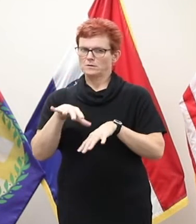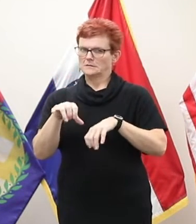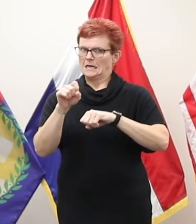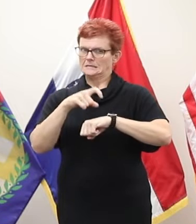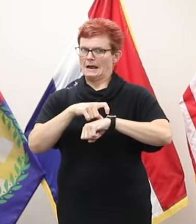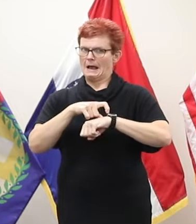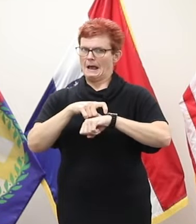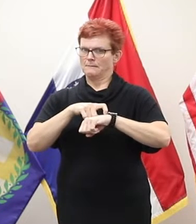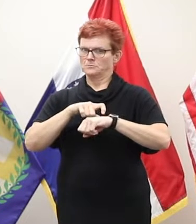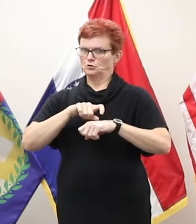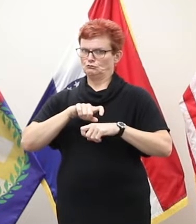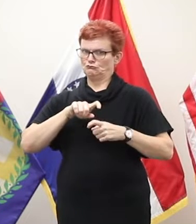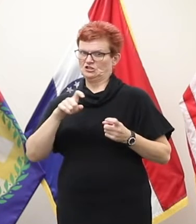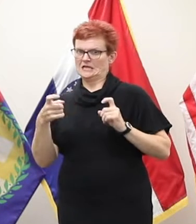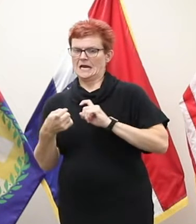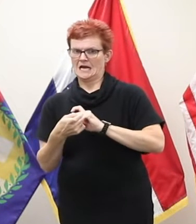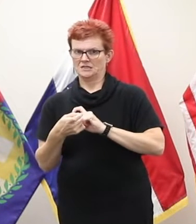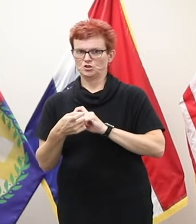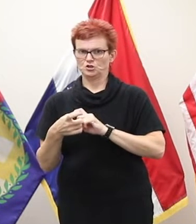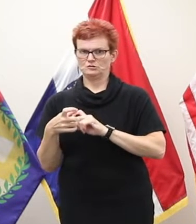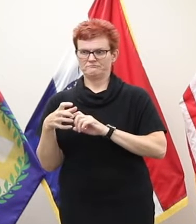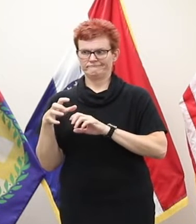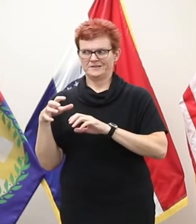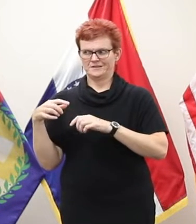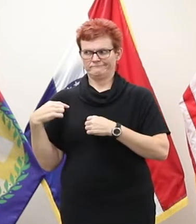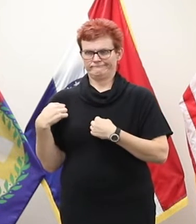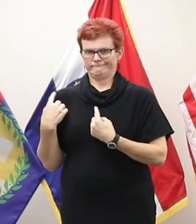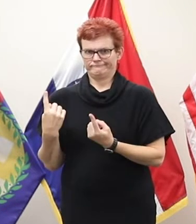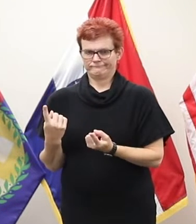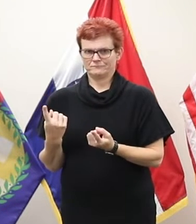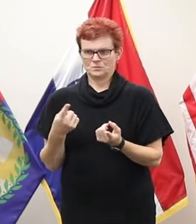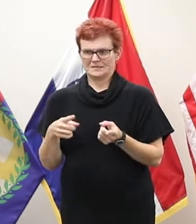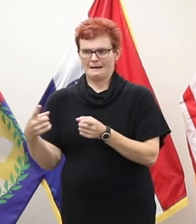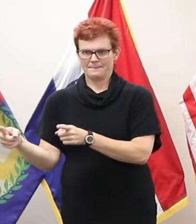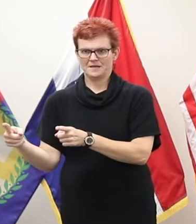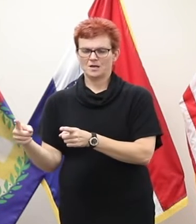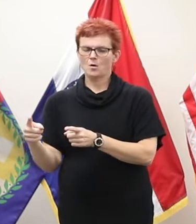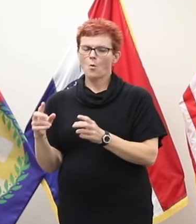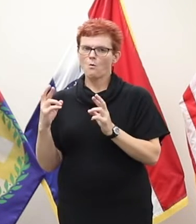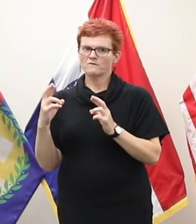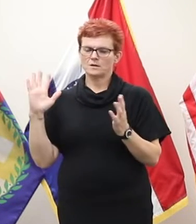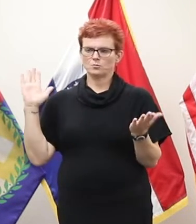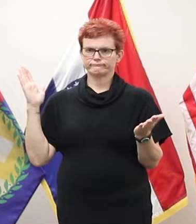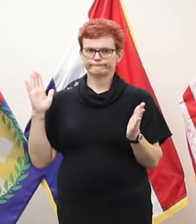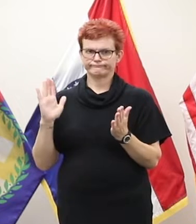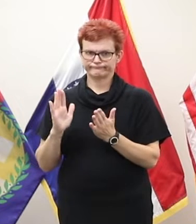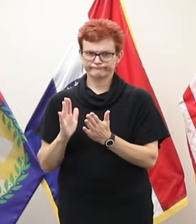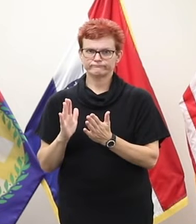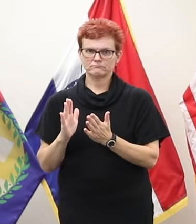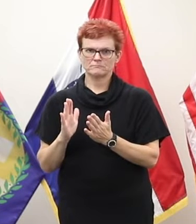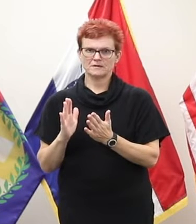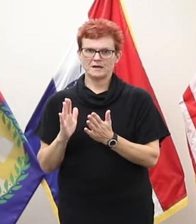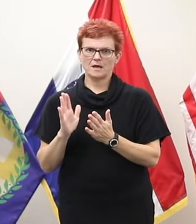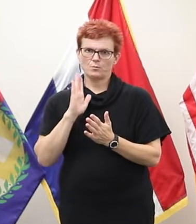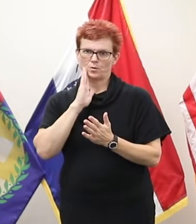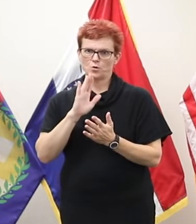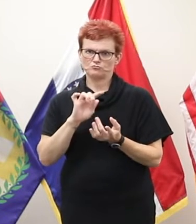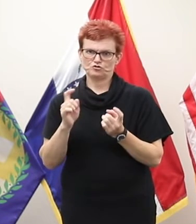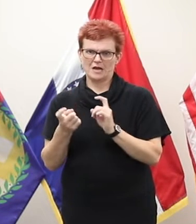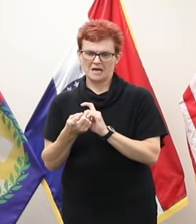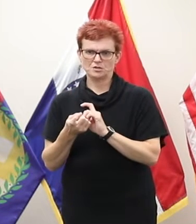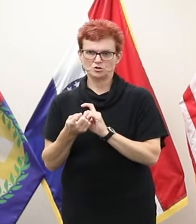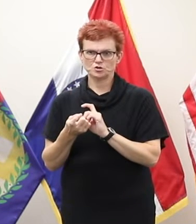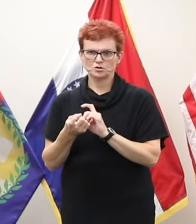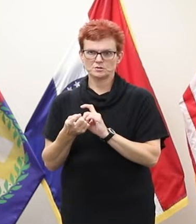We hope that the interventions will slow the trend down and take it in the other direction. But unfortunately, we're going to